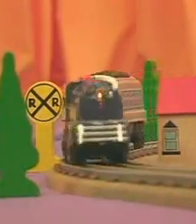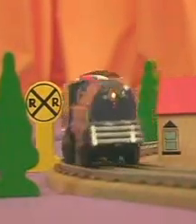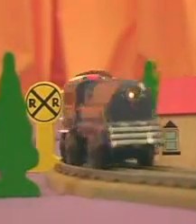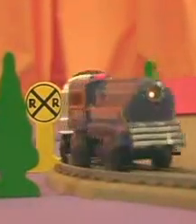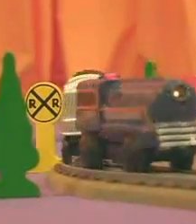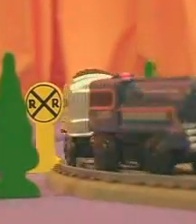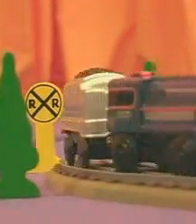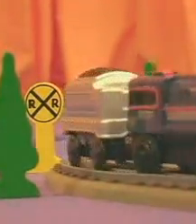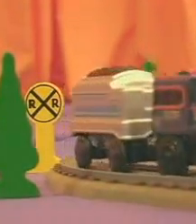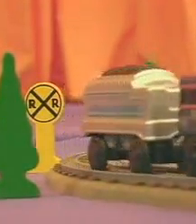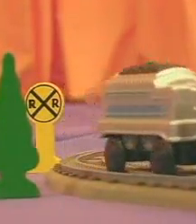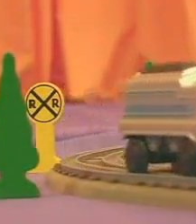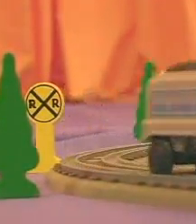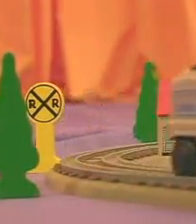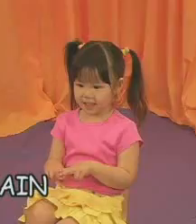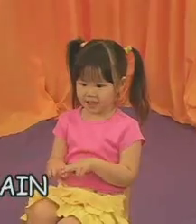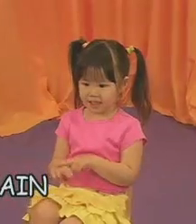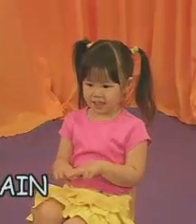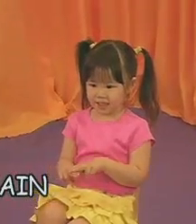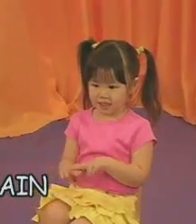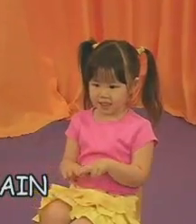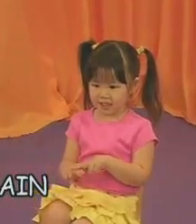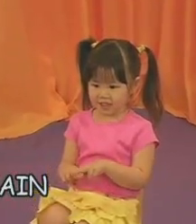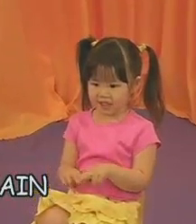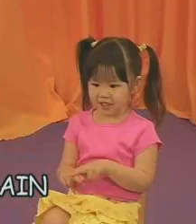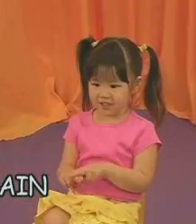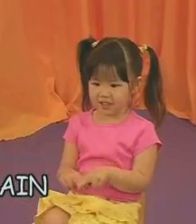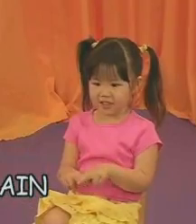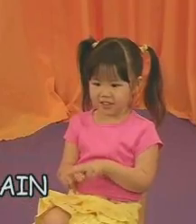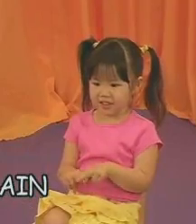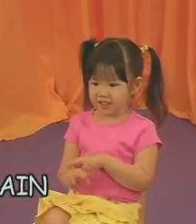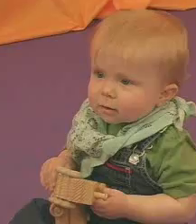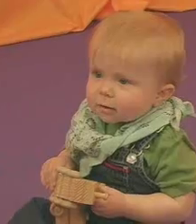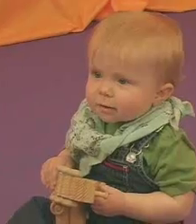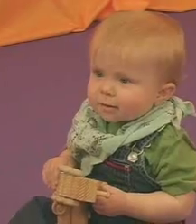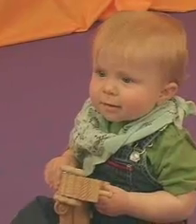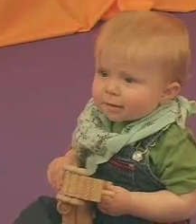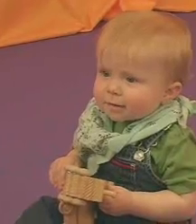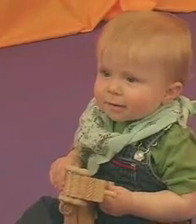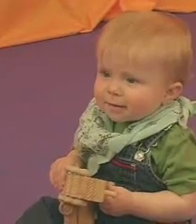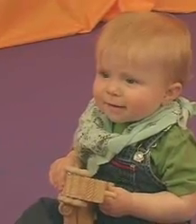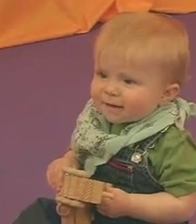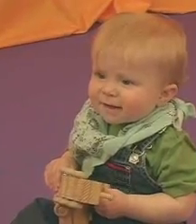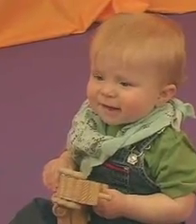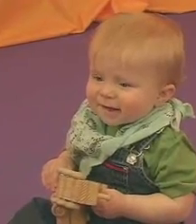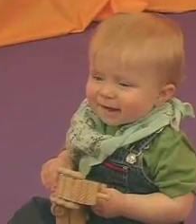I've been working on the railroad just to pass the time away